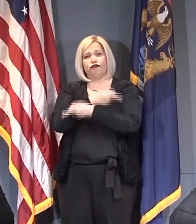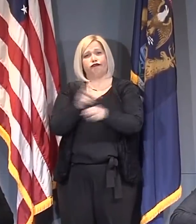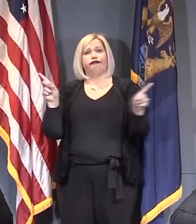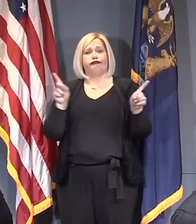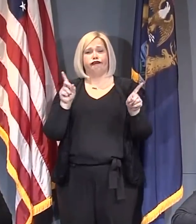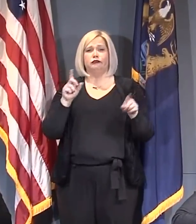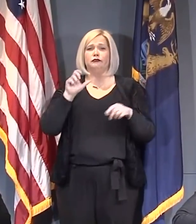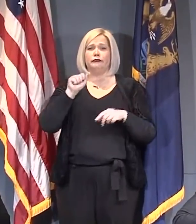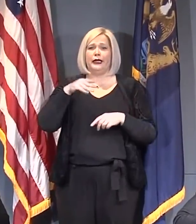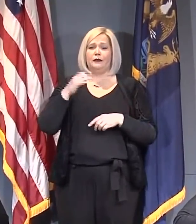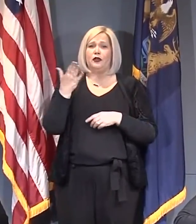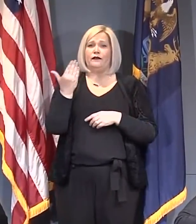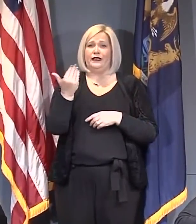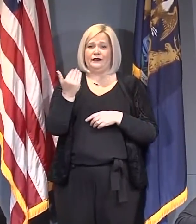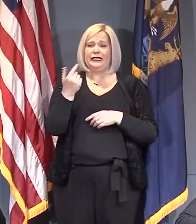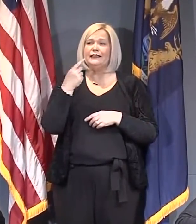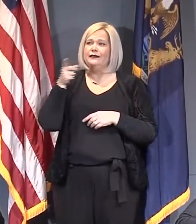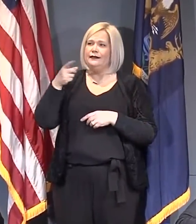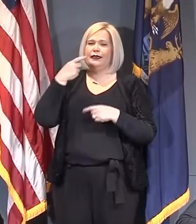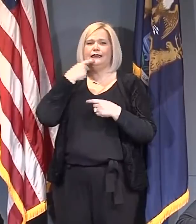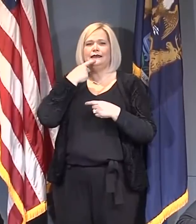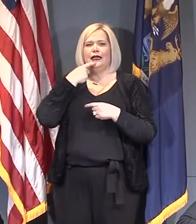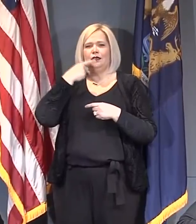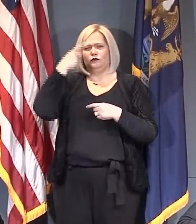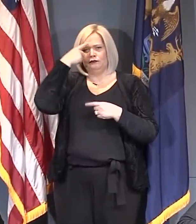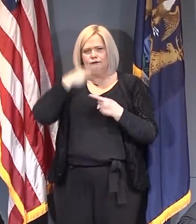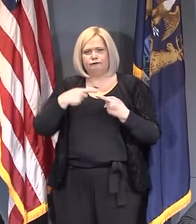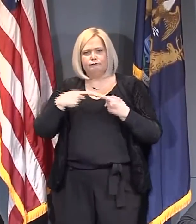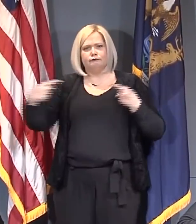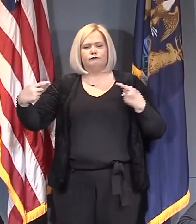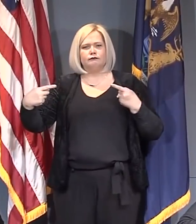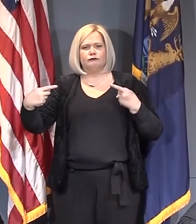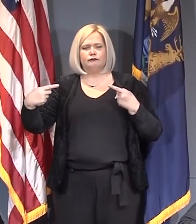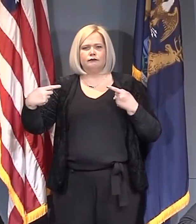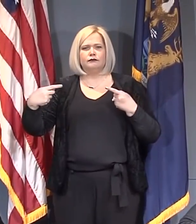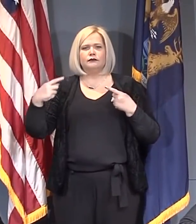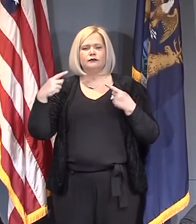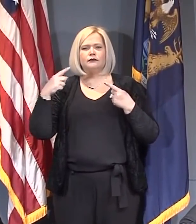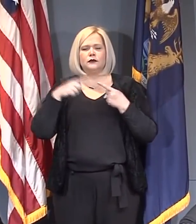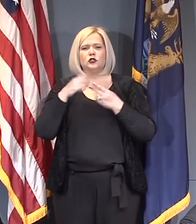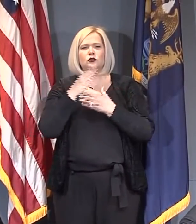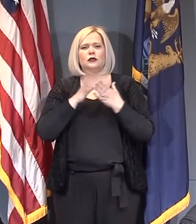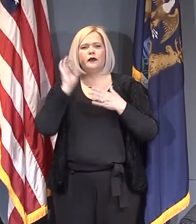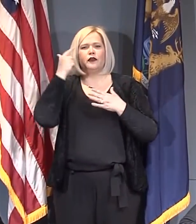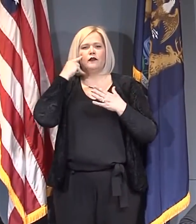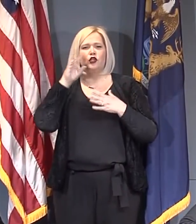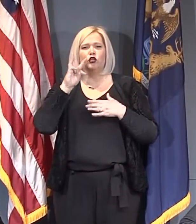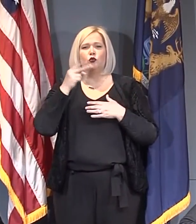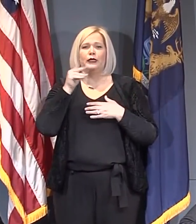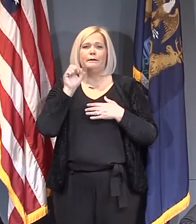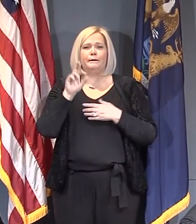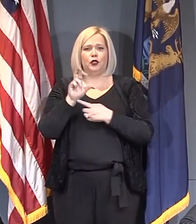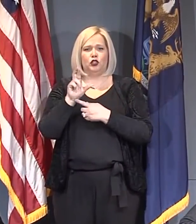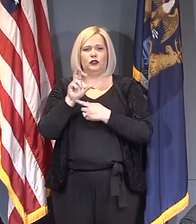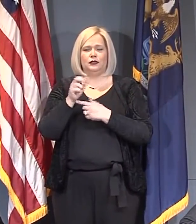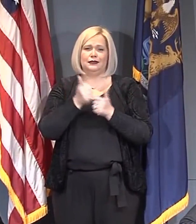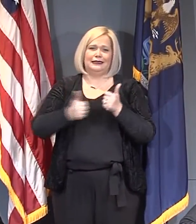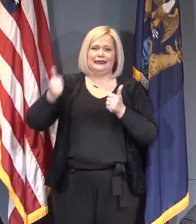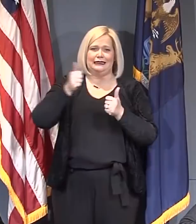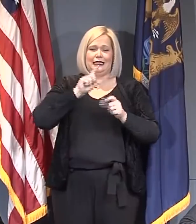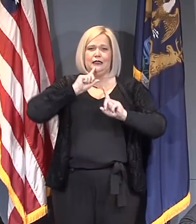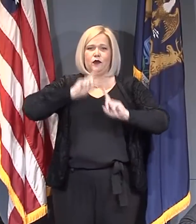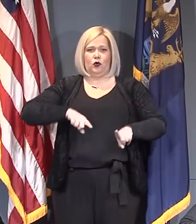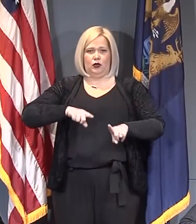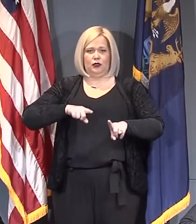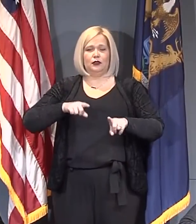April 15th stating their opposition to some of Governor Whitmer's executive orders, also